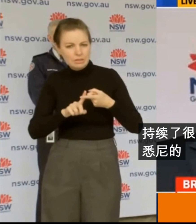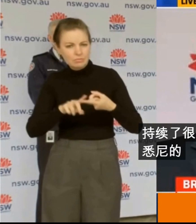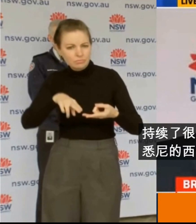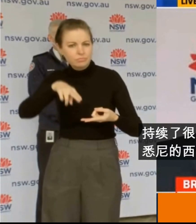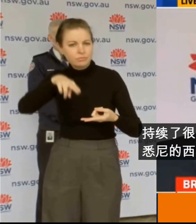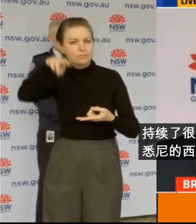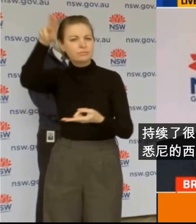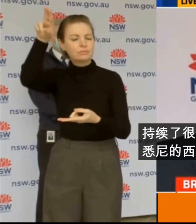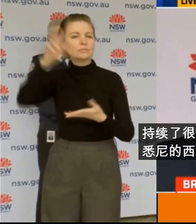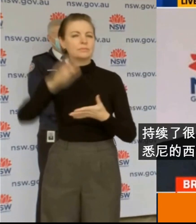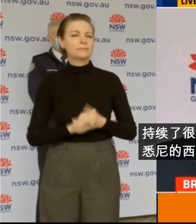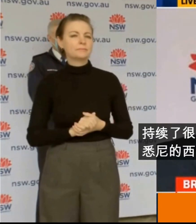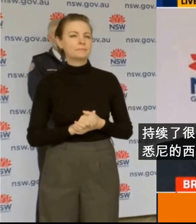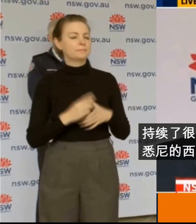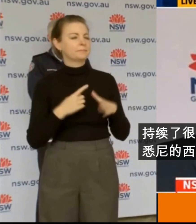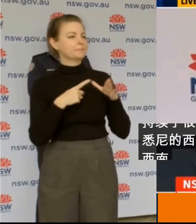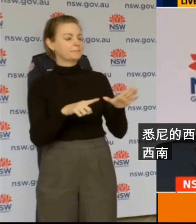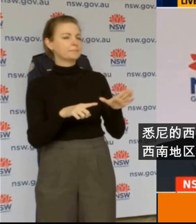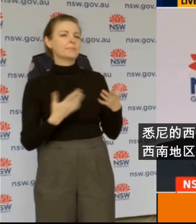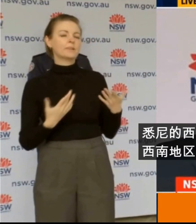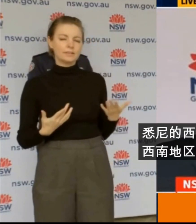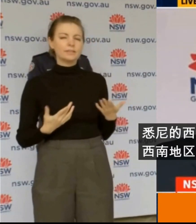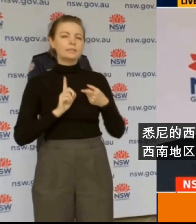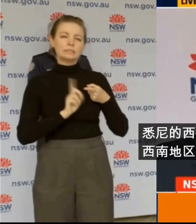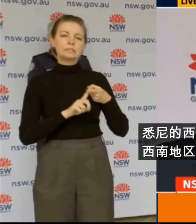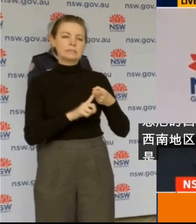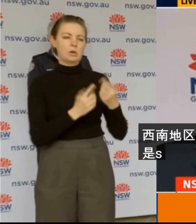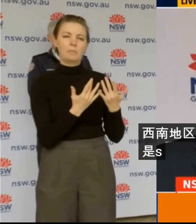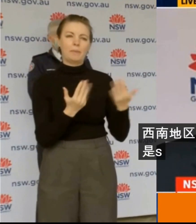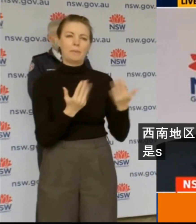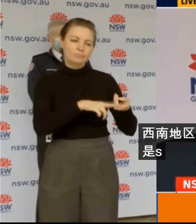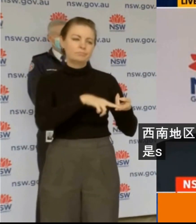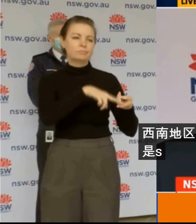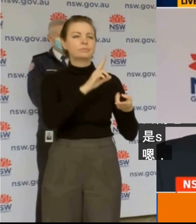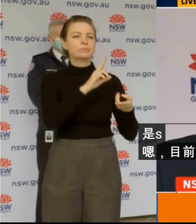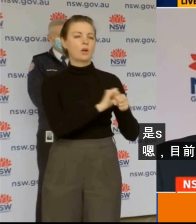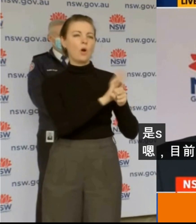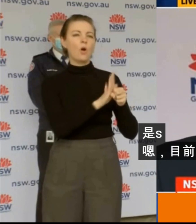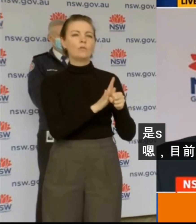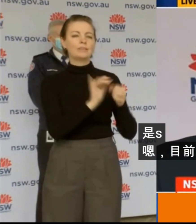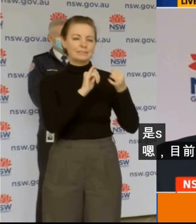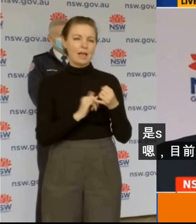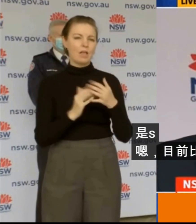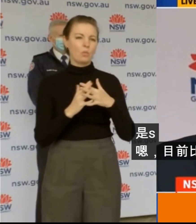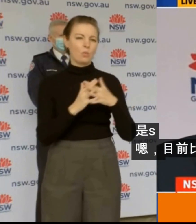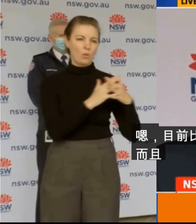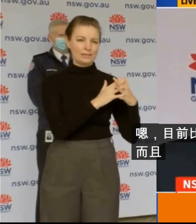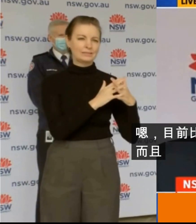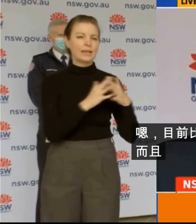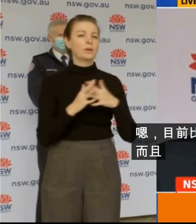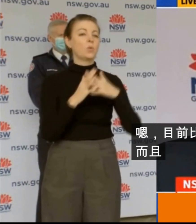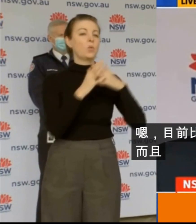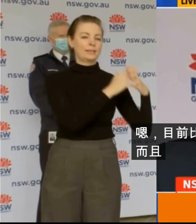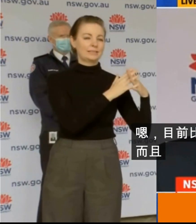western part of Sydney and the southwestern area, although southwestern is slightly better at the moment than the western